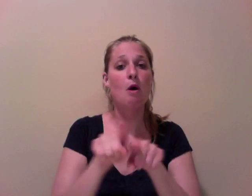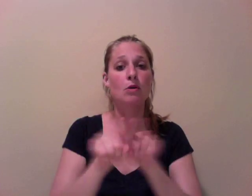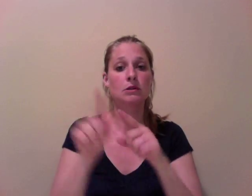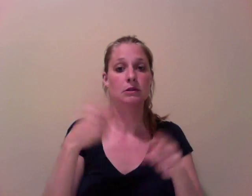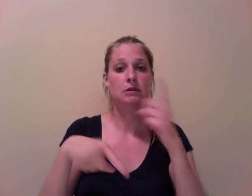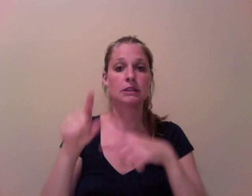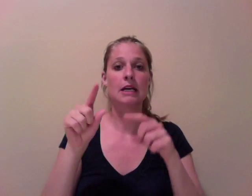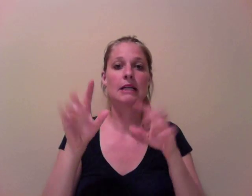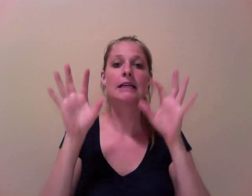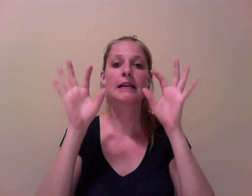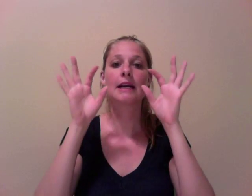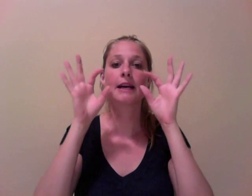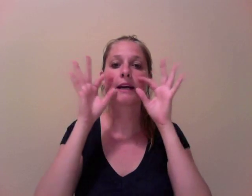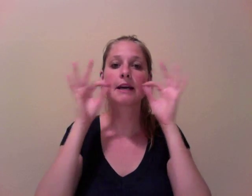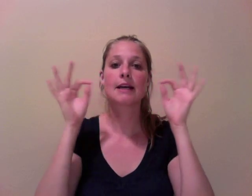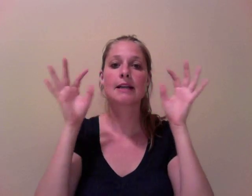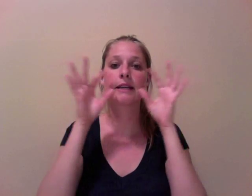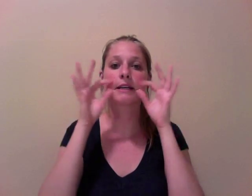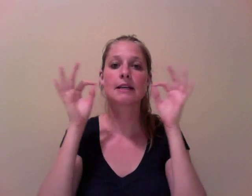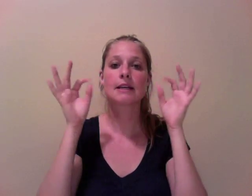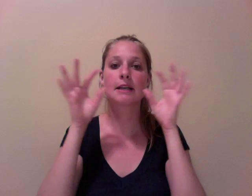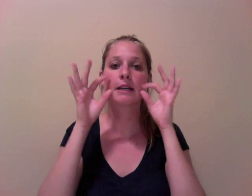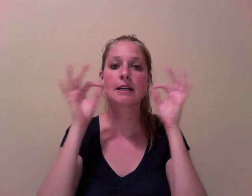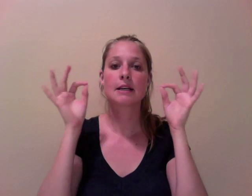One-handed, again, you can sign it with both hands.